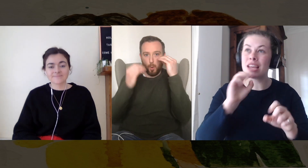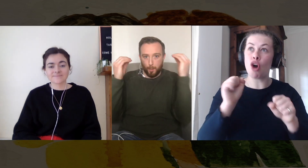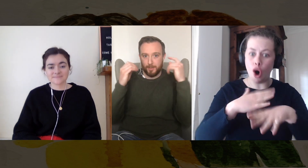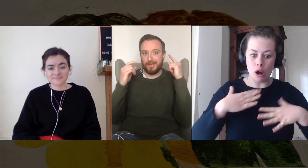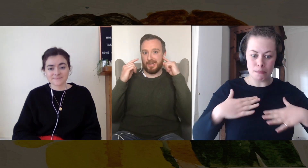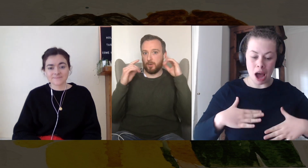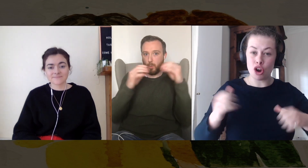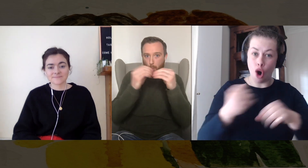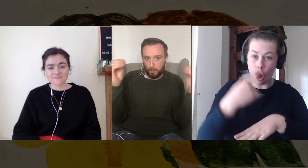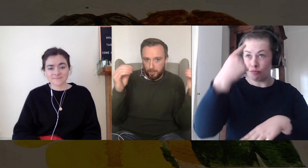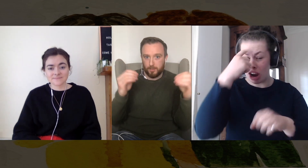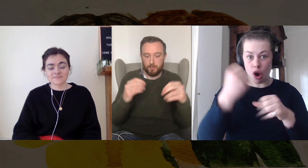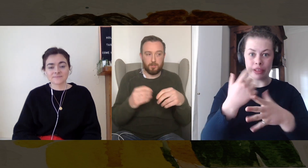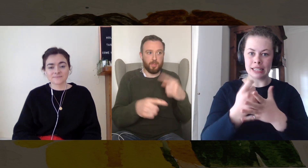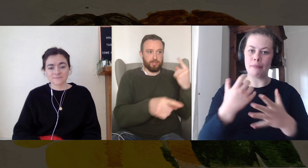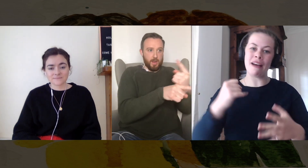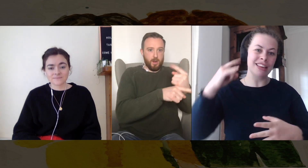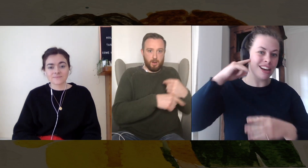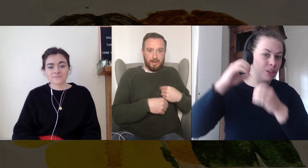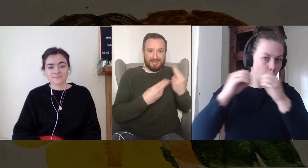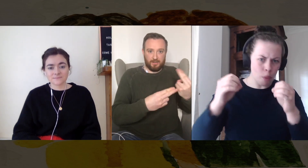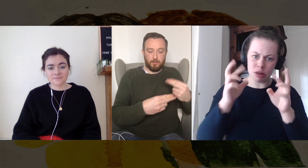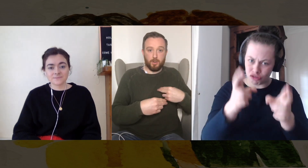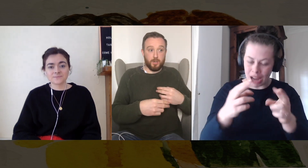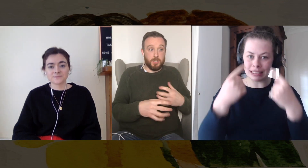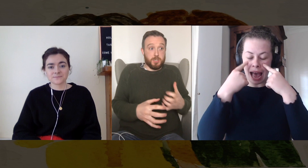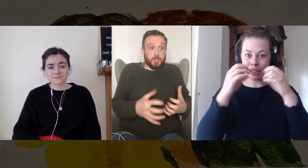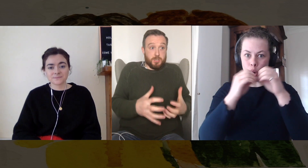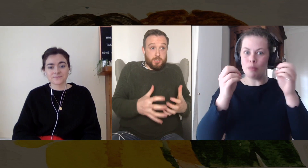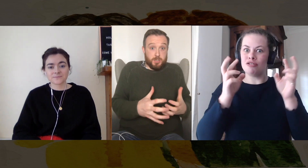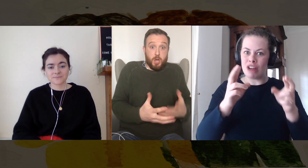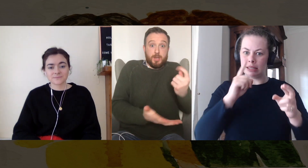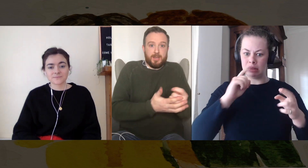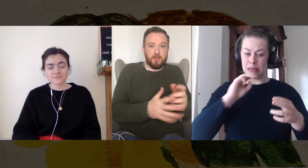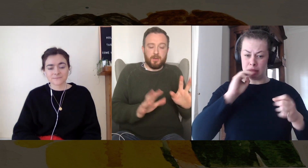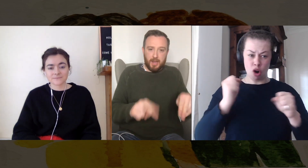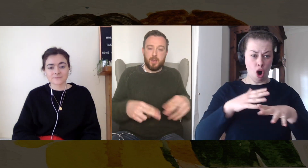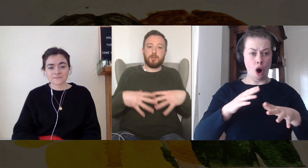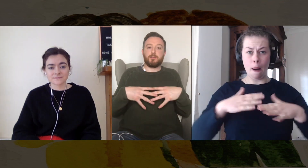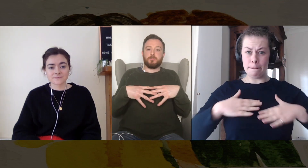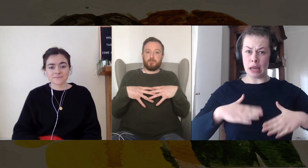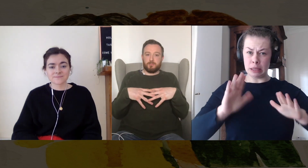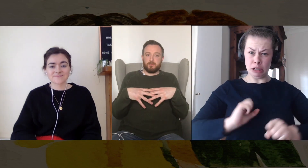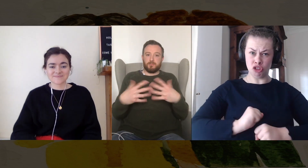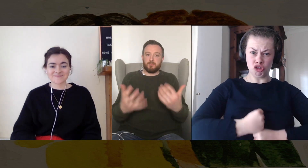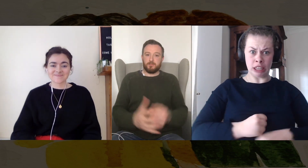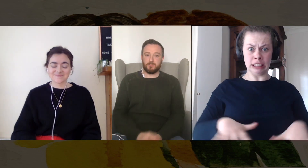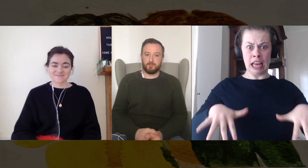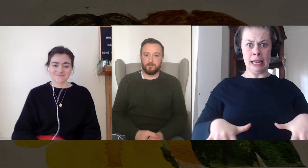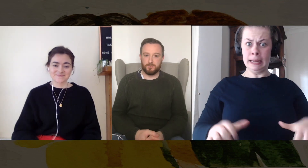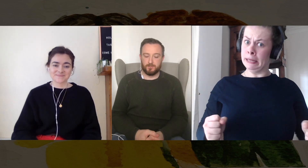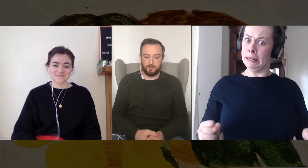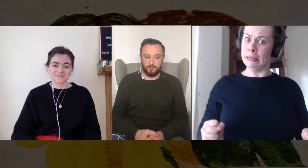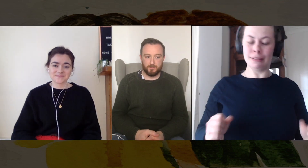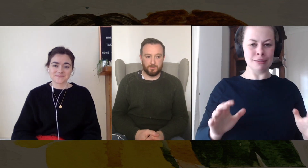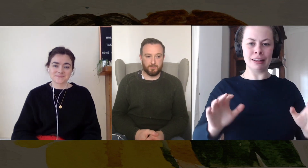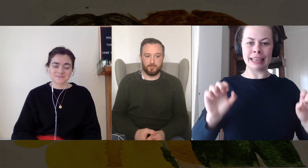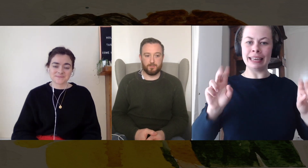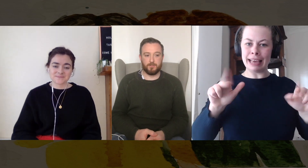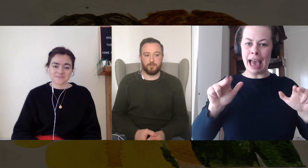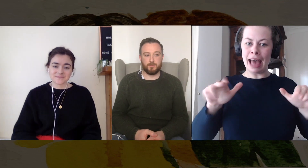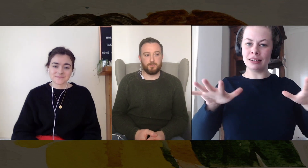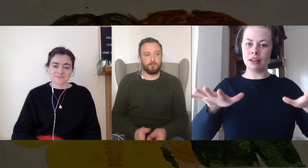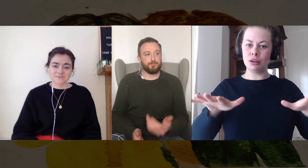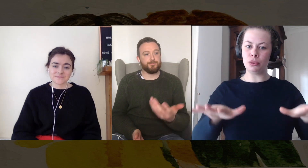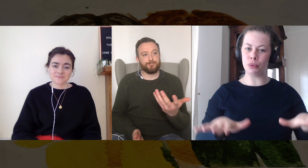between, probably make a massive difference. Because you still have to be in it. Sure. And you still have to be there, but it doesn't have to be all of you. Yeah.